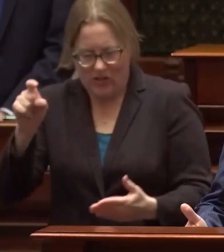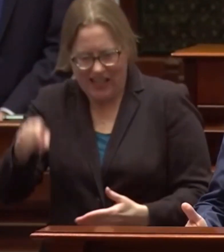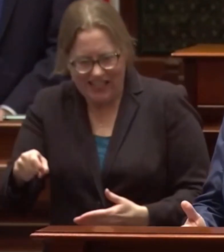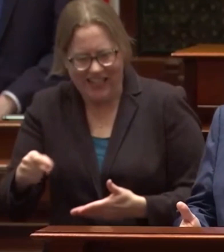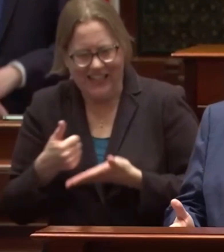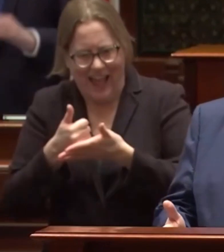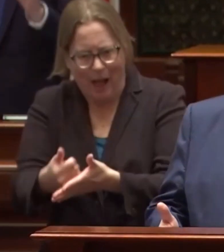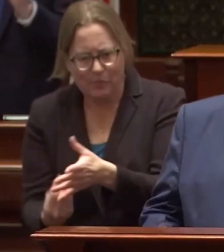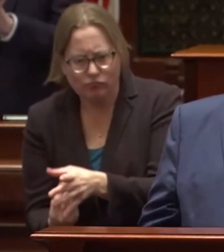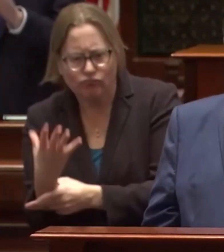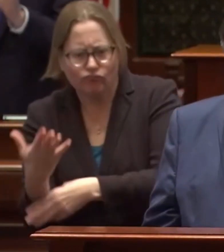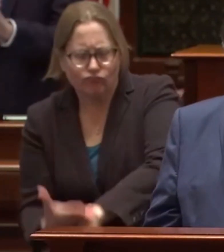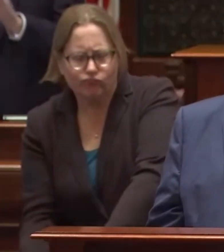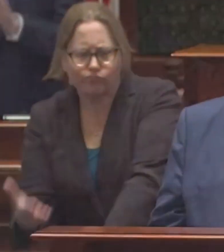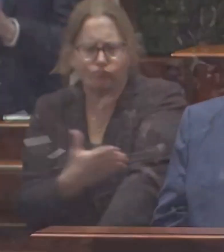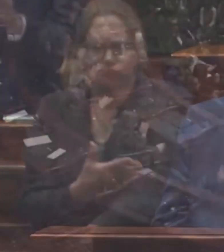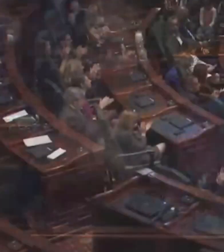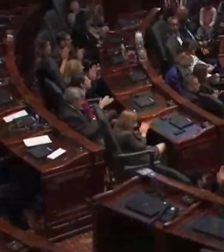baby's first year.